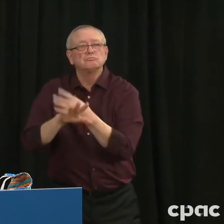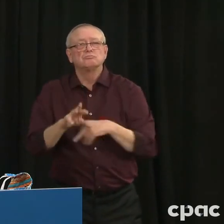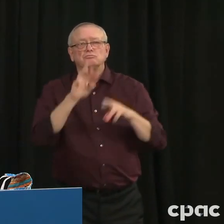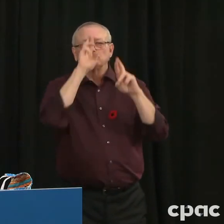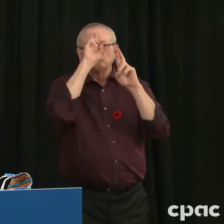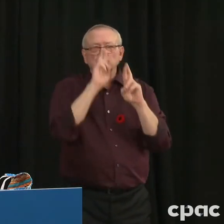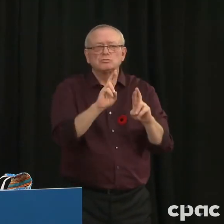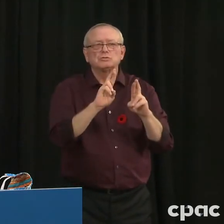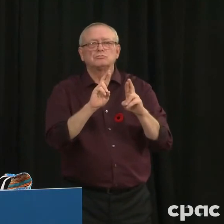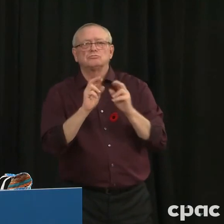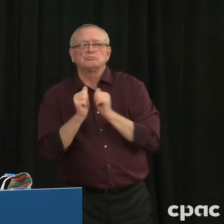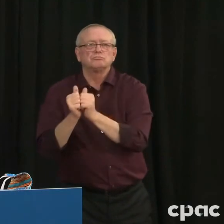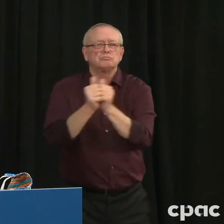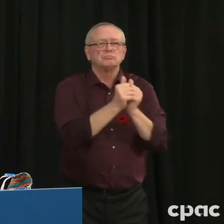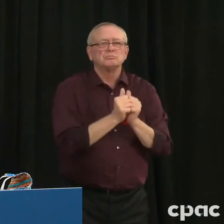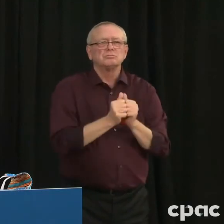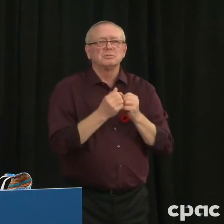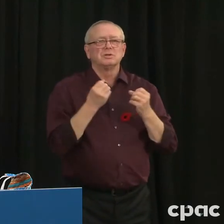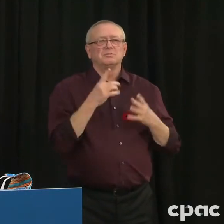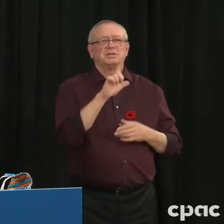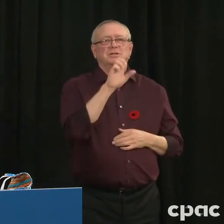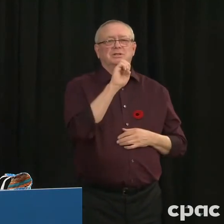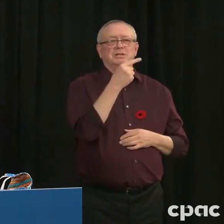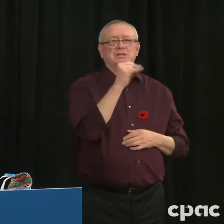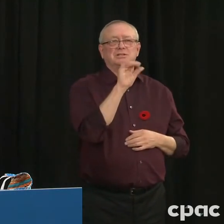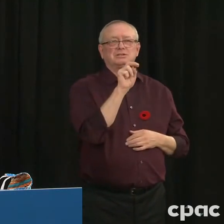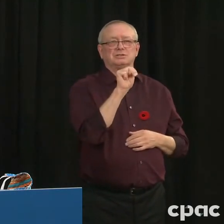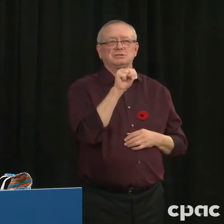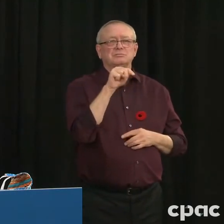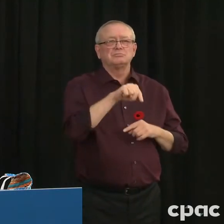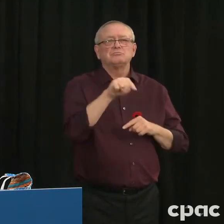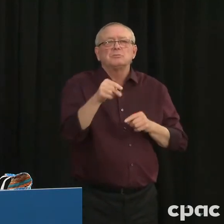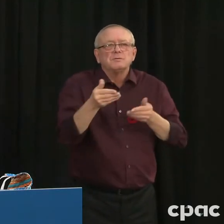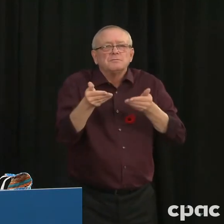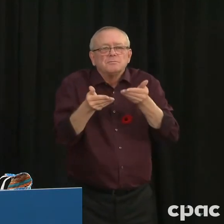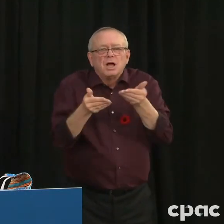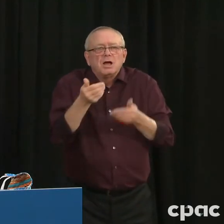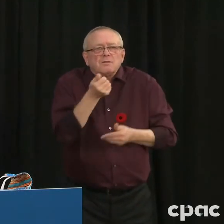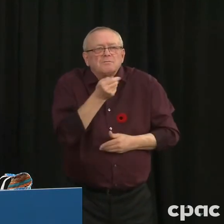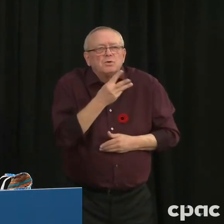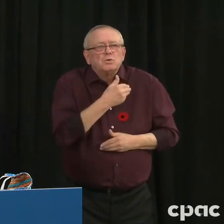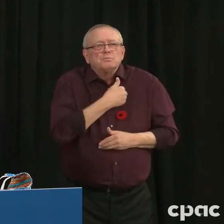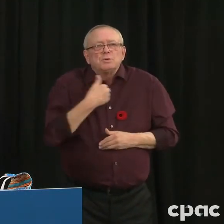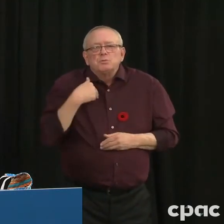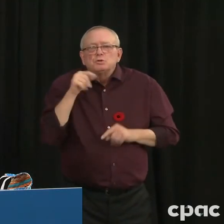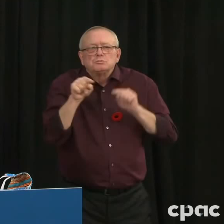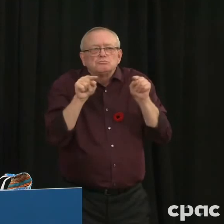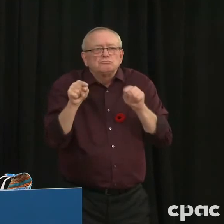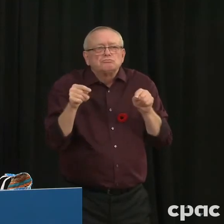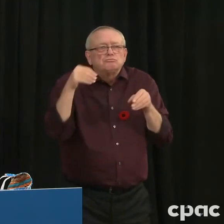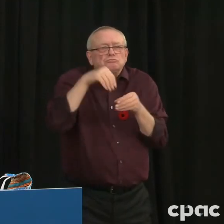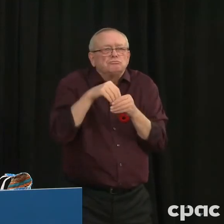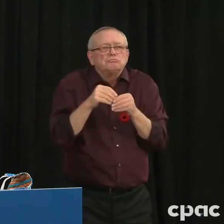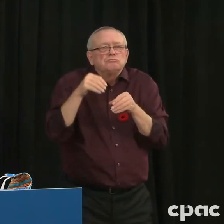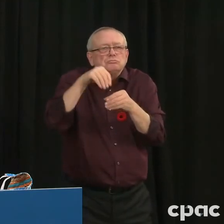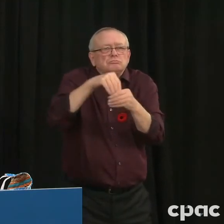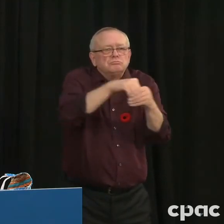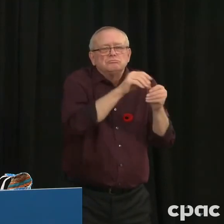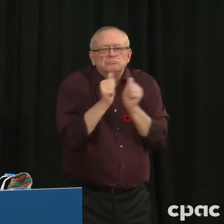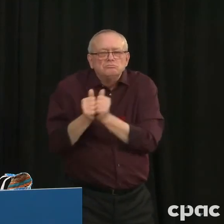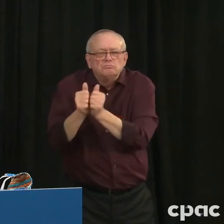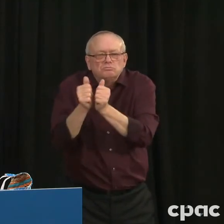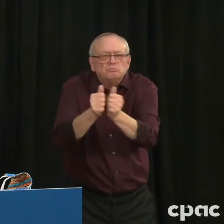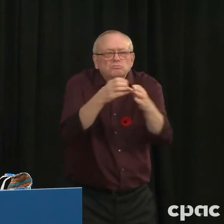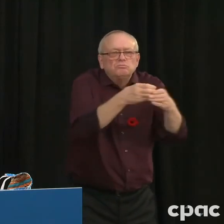members. I encourage you to participate virtually if possible. For those organizing ceremonies or events